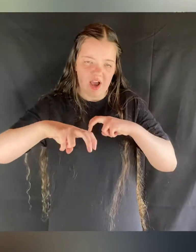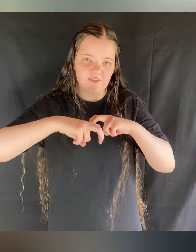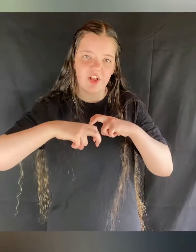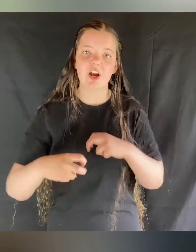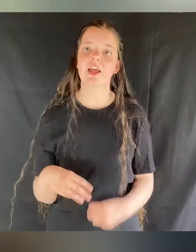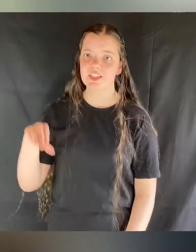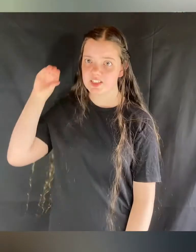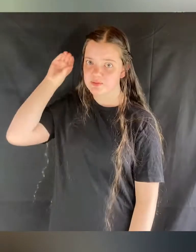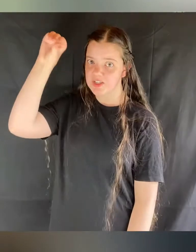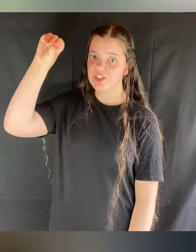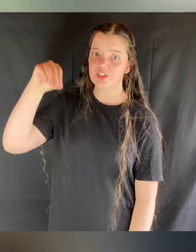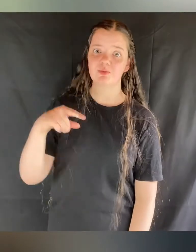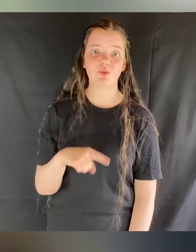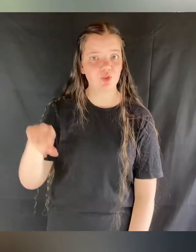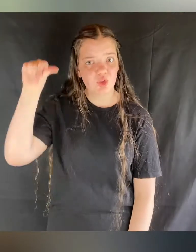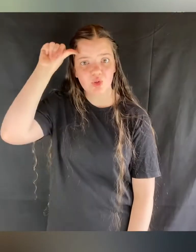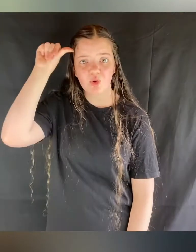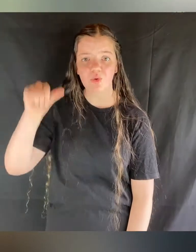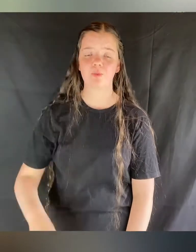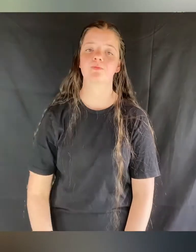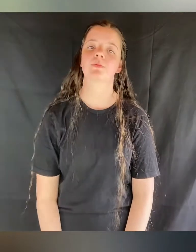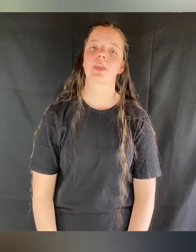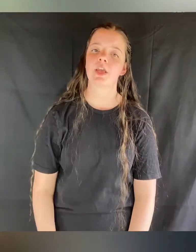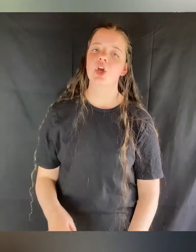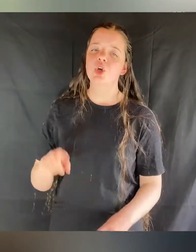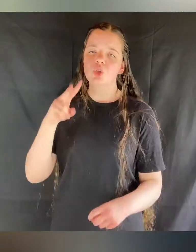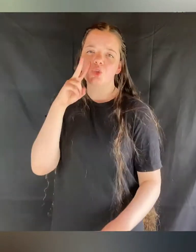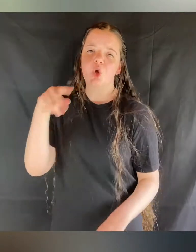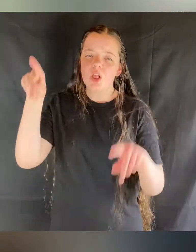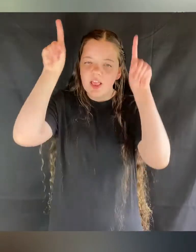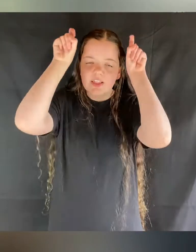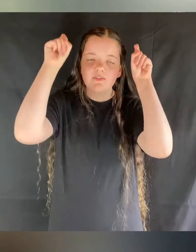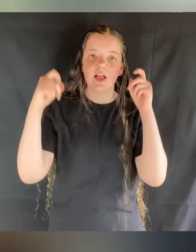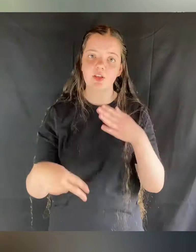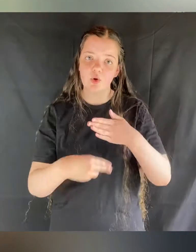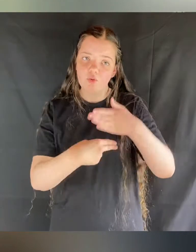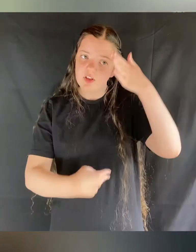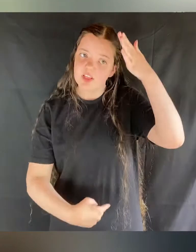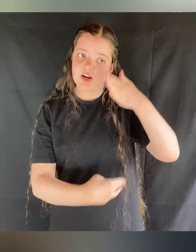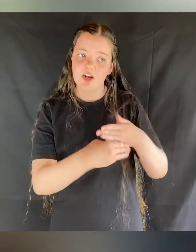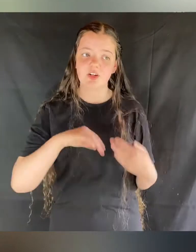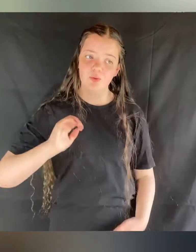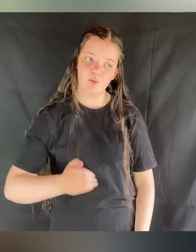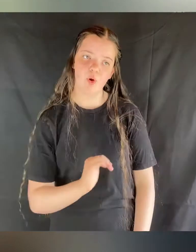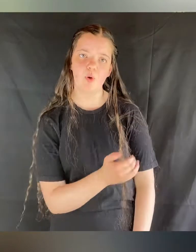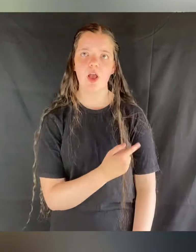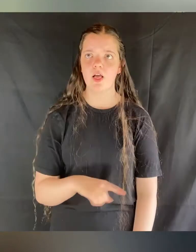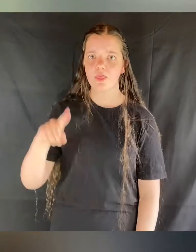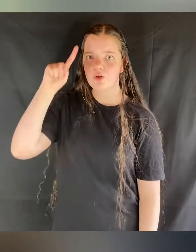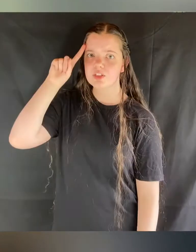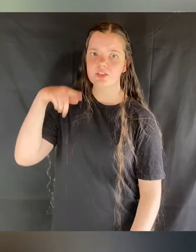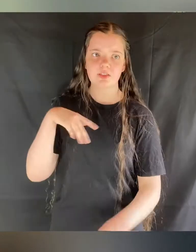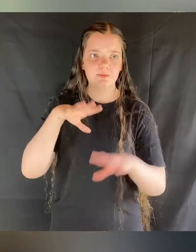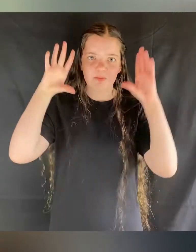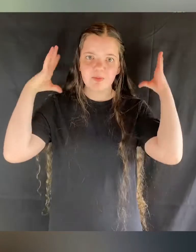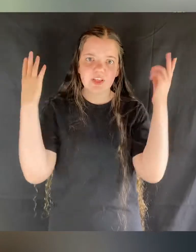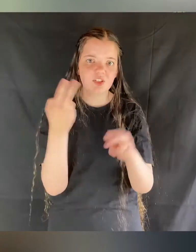his spaceship, don't you know, saw Lance fly over the garden wall and thought in space